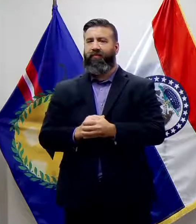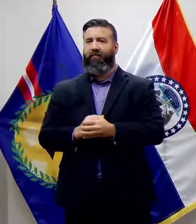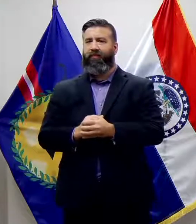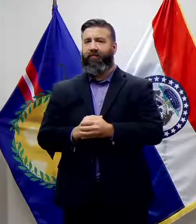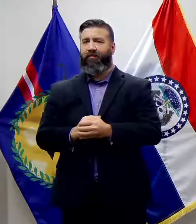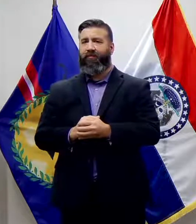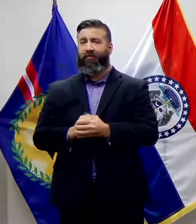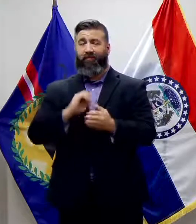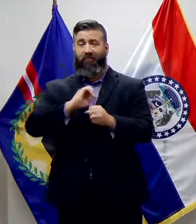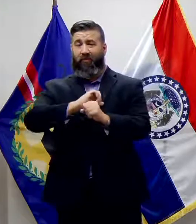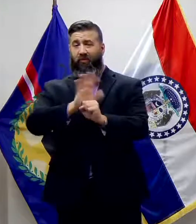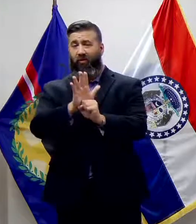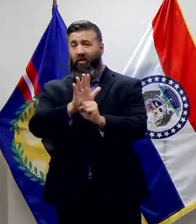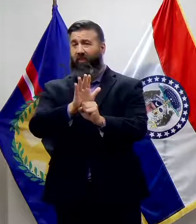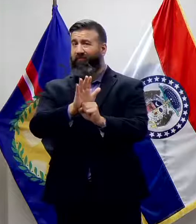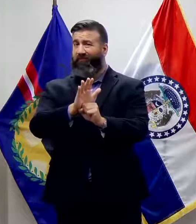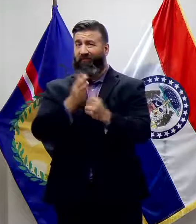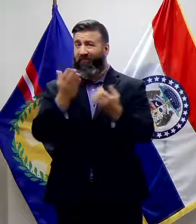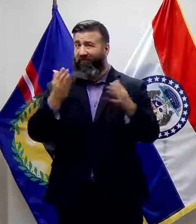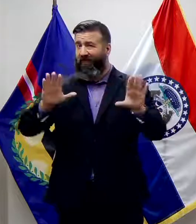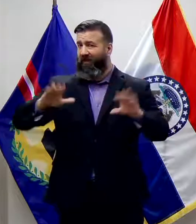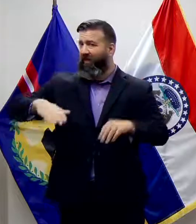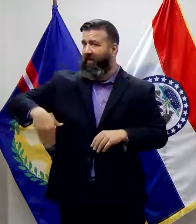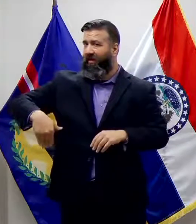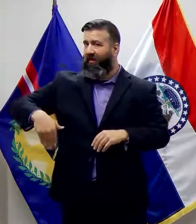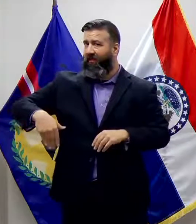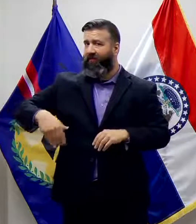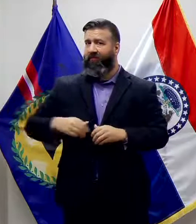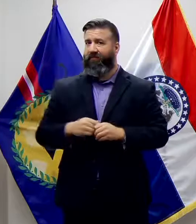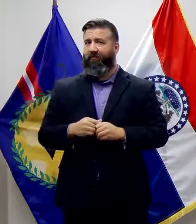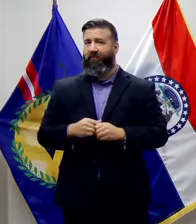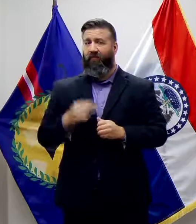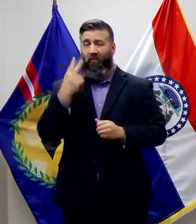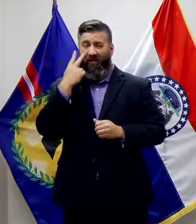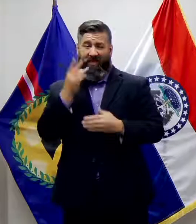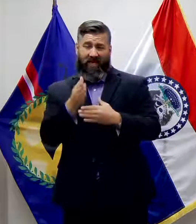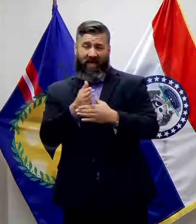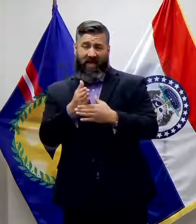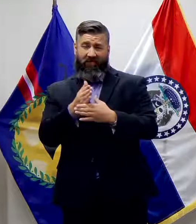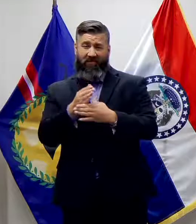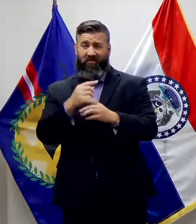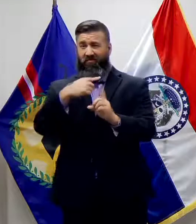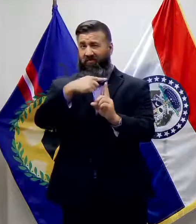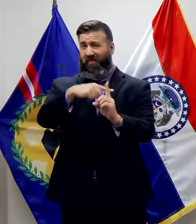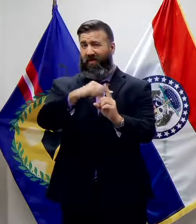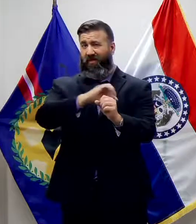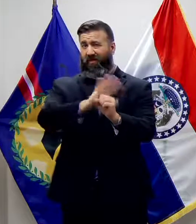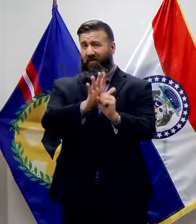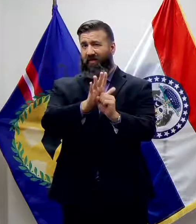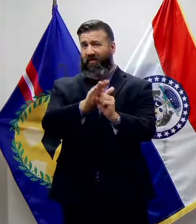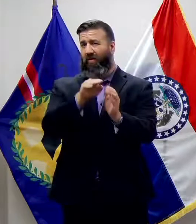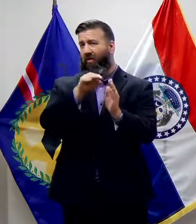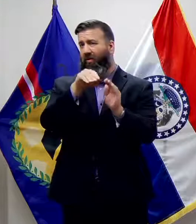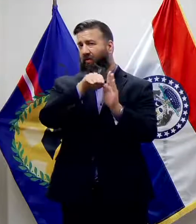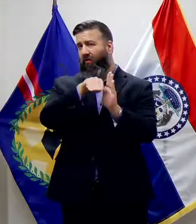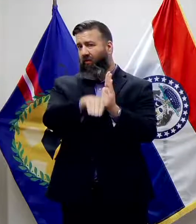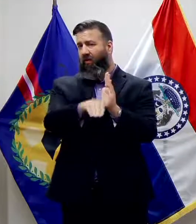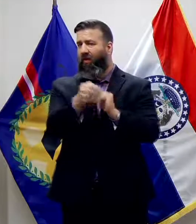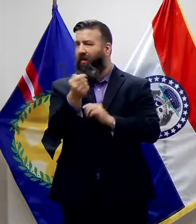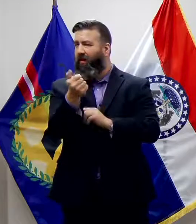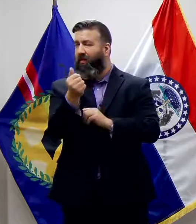We are far from being out of this pandemic, and we are seeing a weekly average number of COVID cases drop slightly, which is